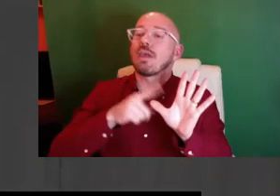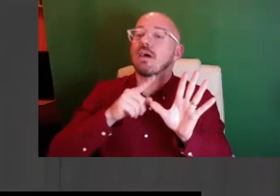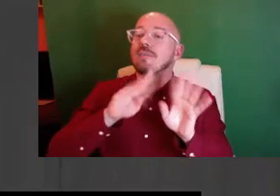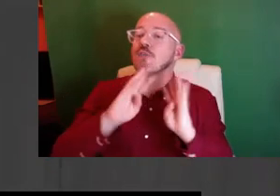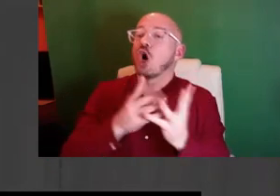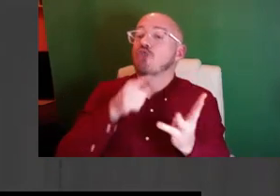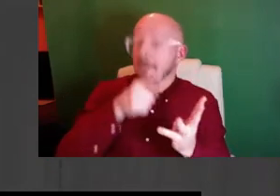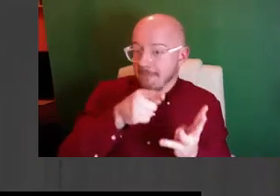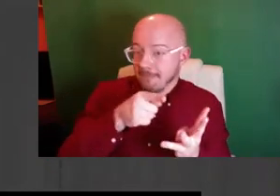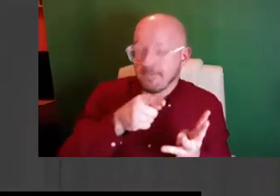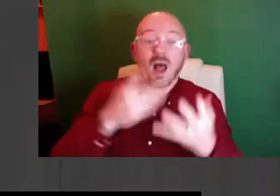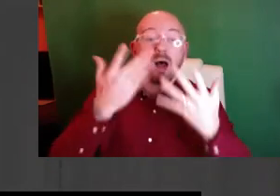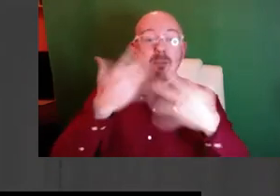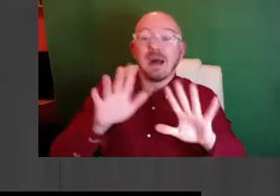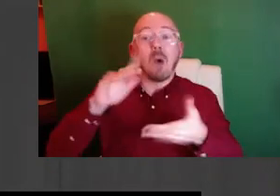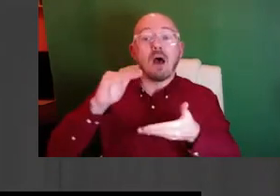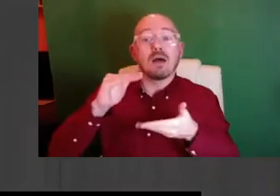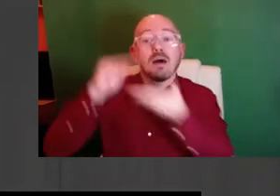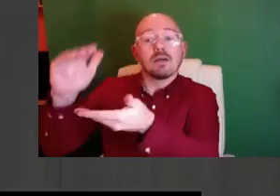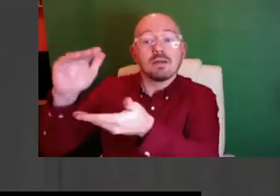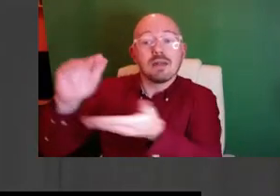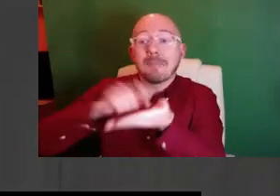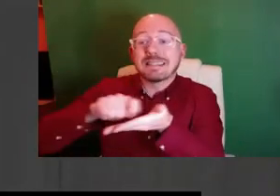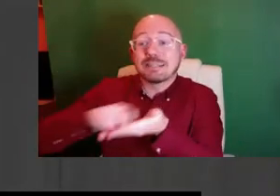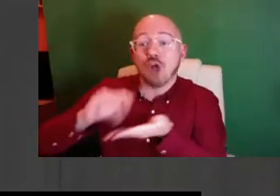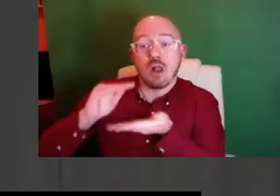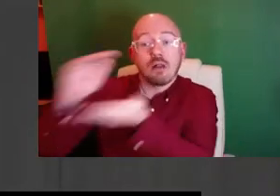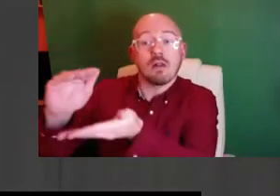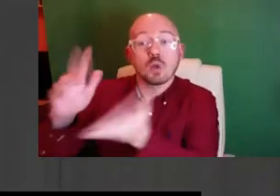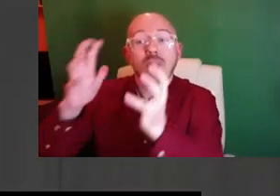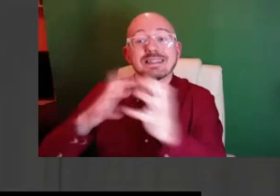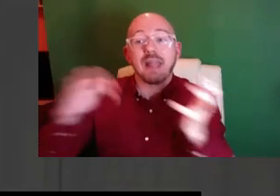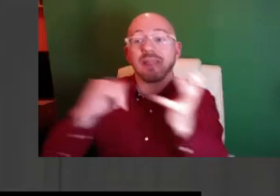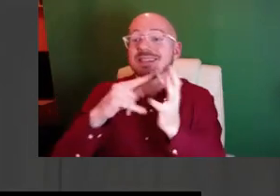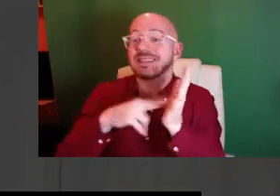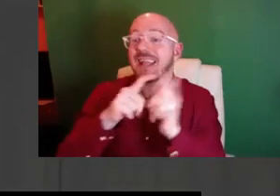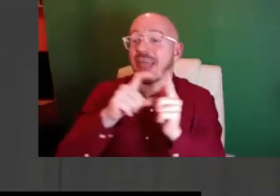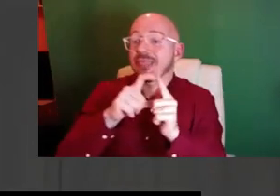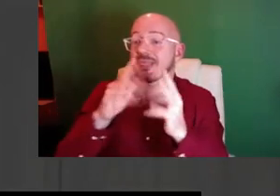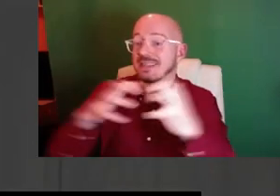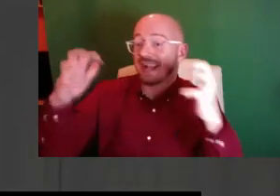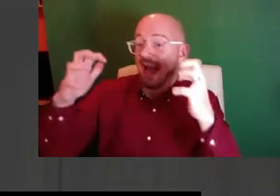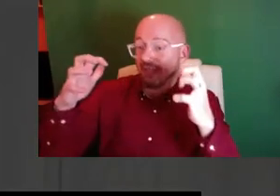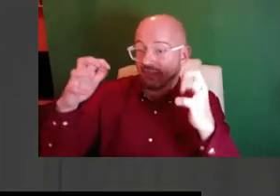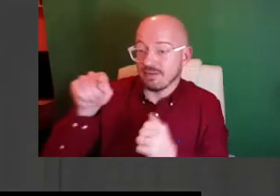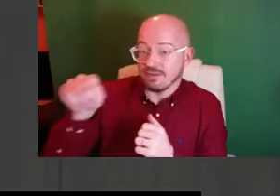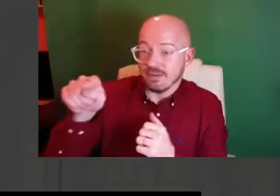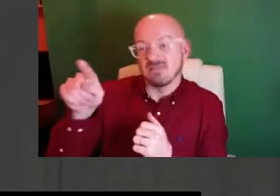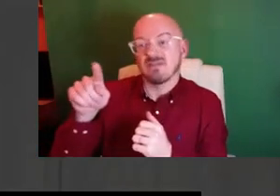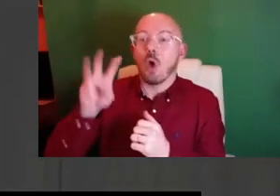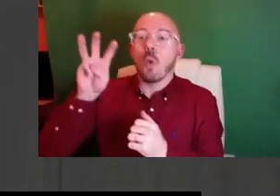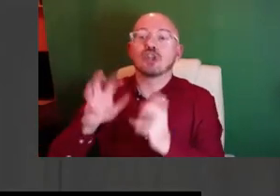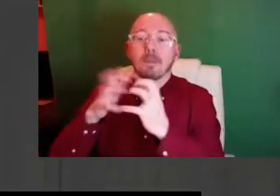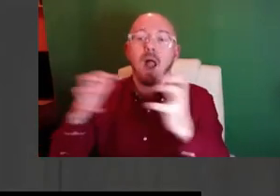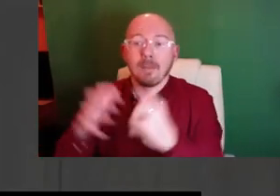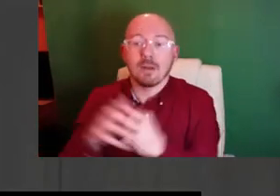DEFO, which was a deaf youth forum in Wales, actually submitted a petition to the Senedd